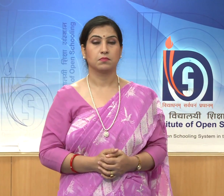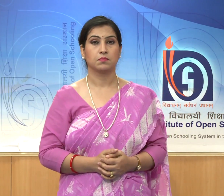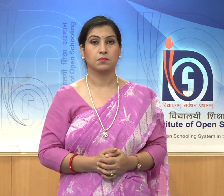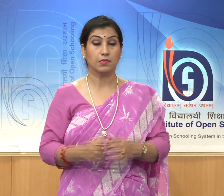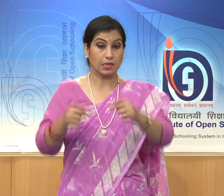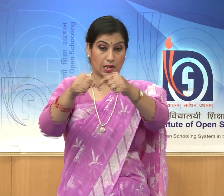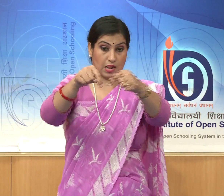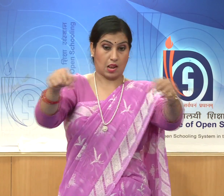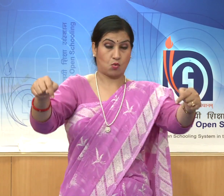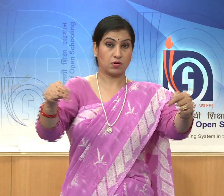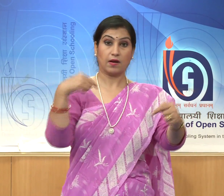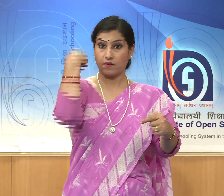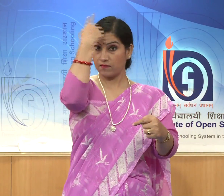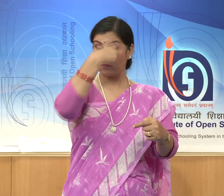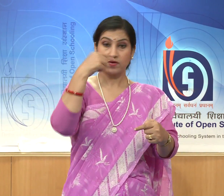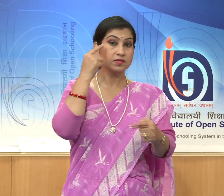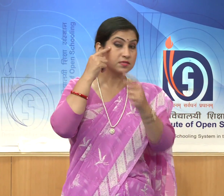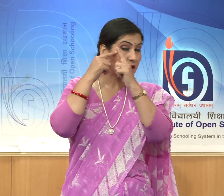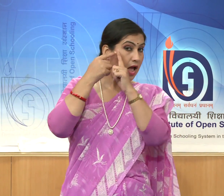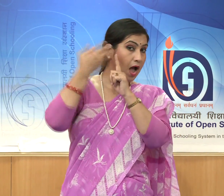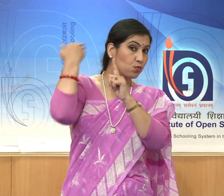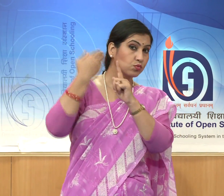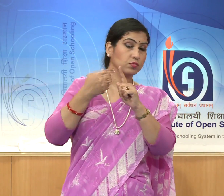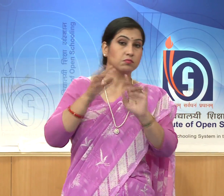the outline of the face.